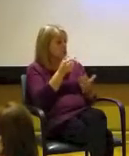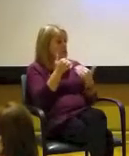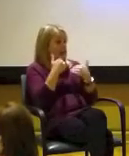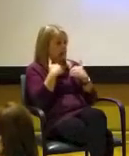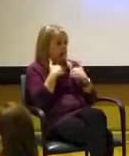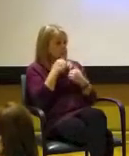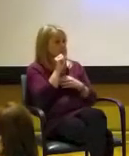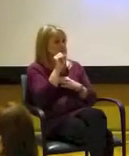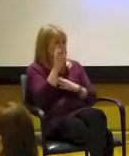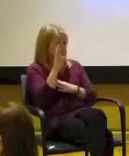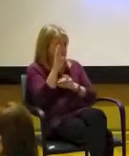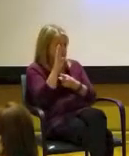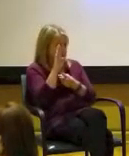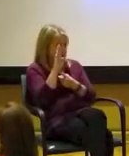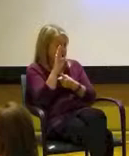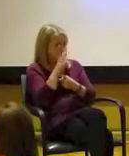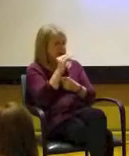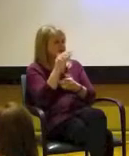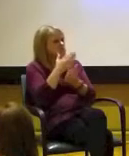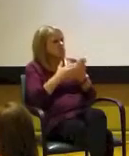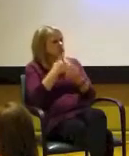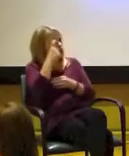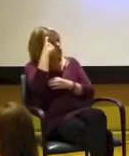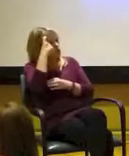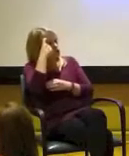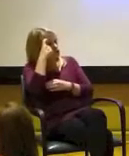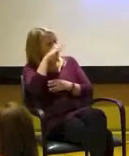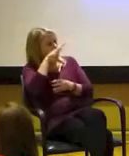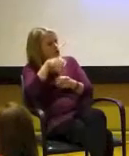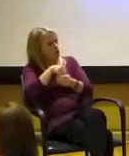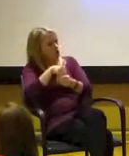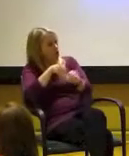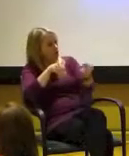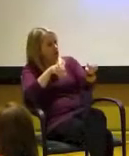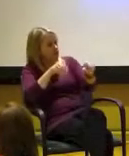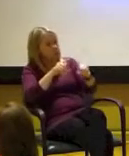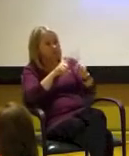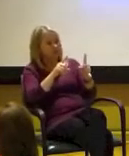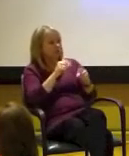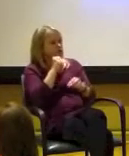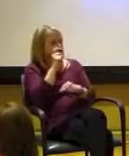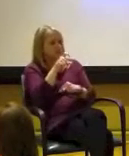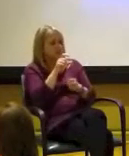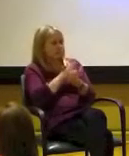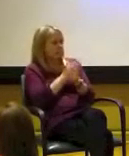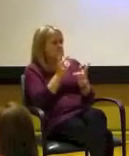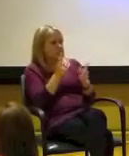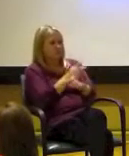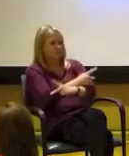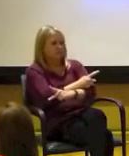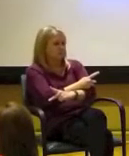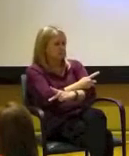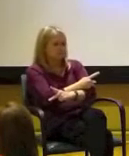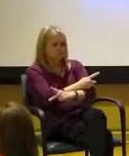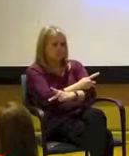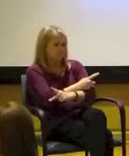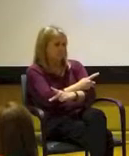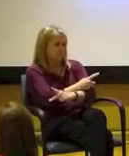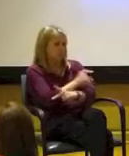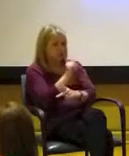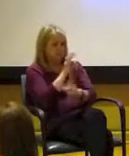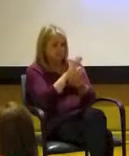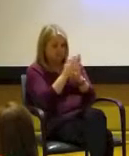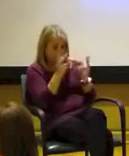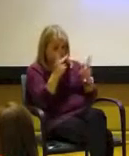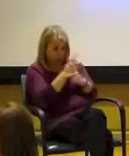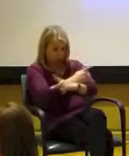spina bifida and a certain level of neurological involvement, you should not be getting worse. So if you're